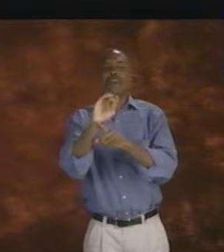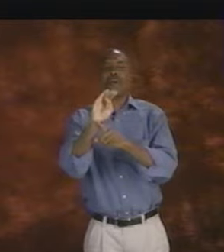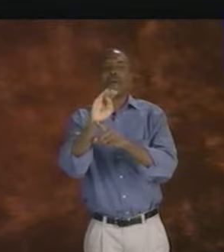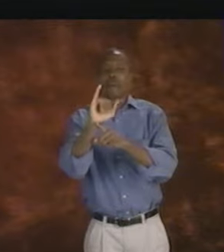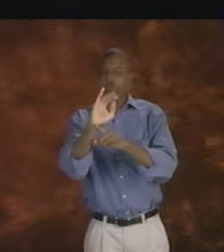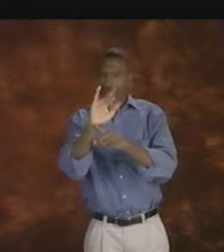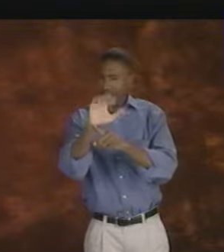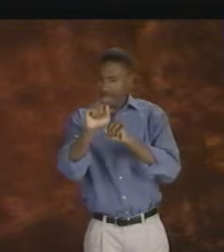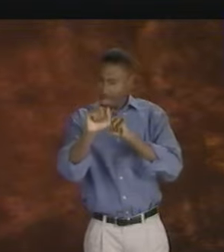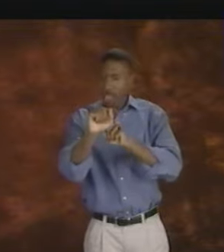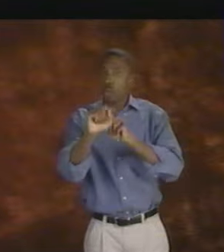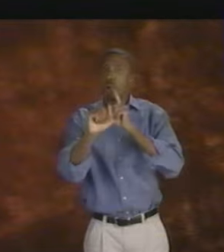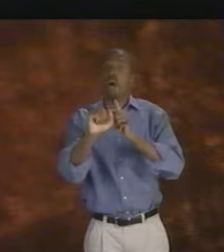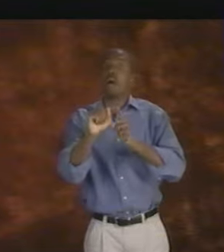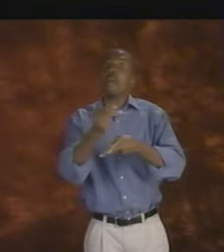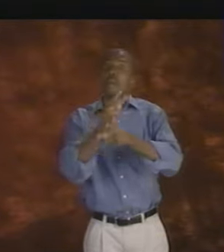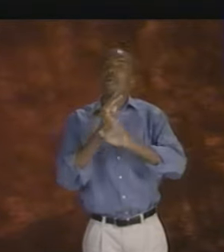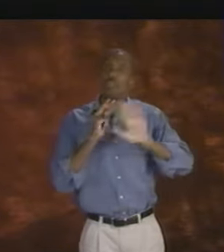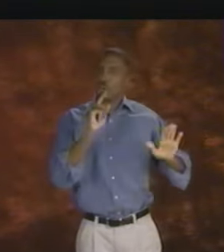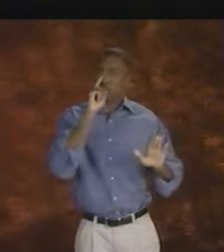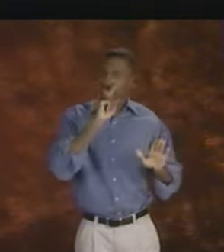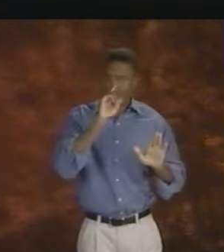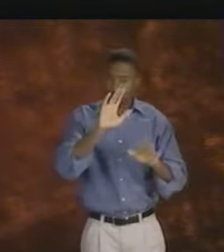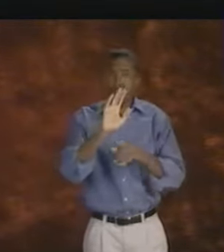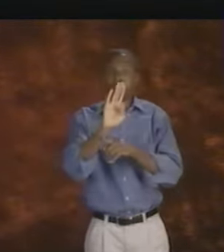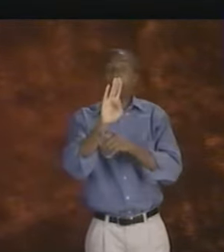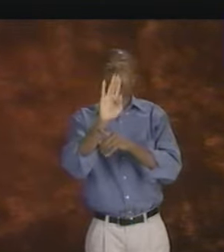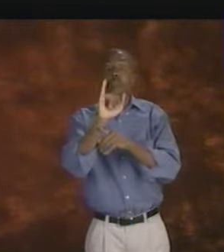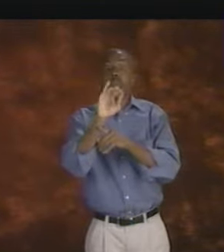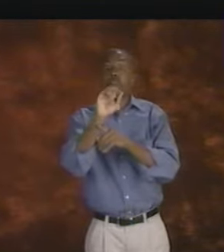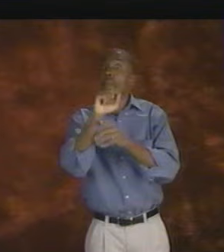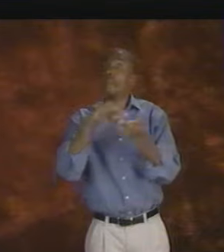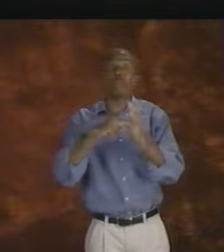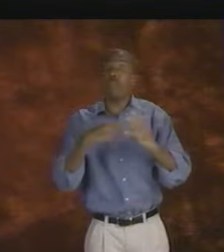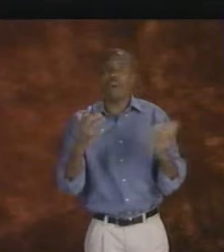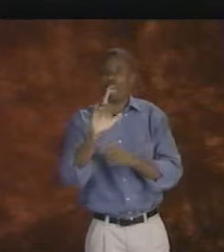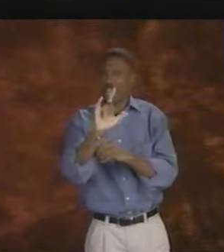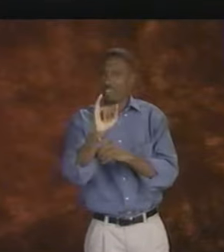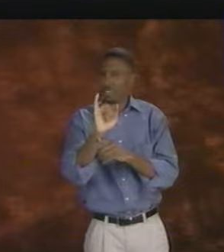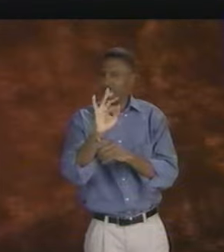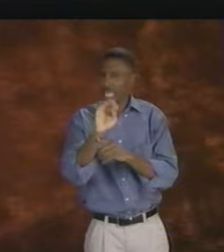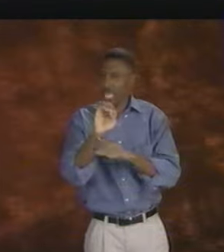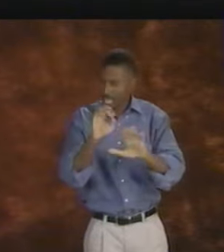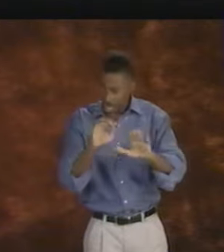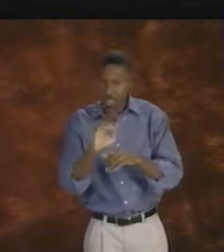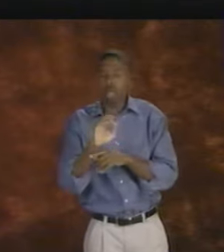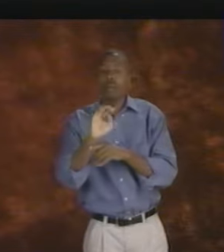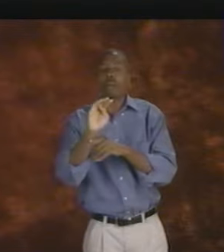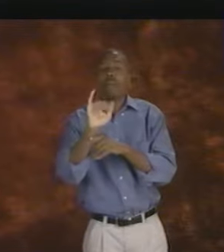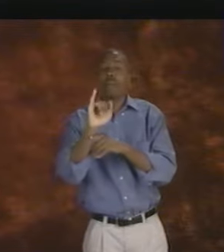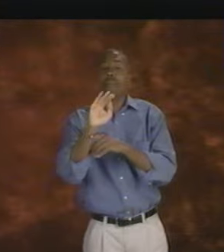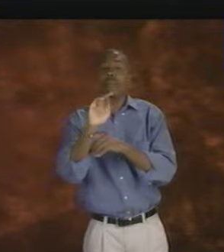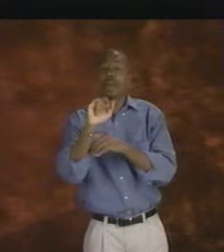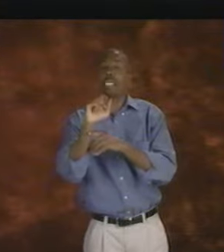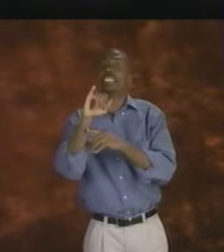victim and swoop it up. And that kind of mimicking from nature is called biomimetics. Bio stands